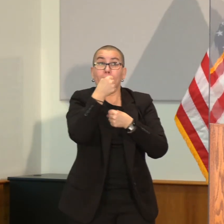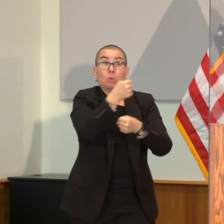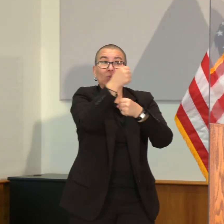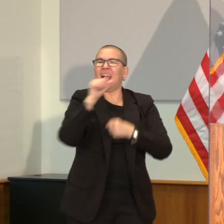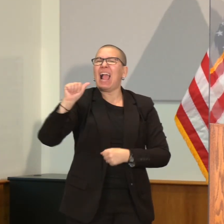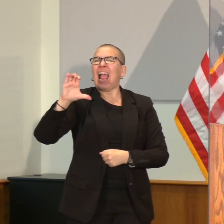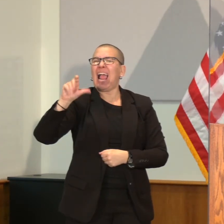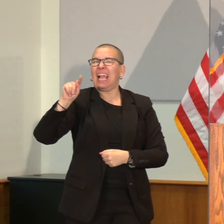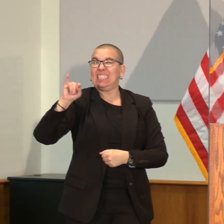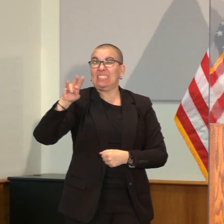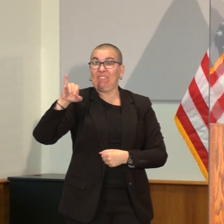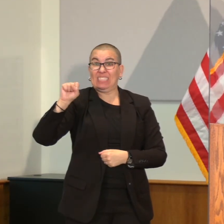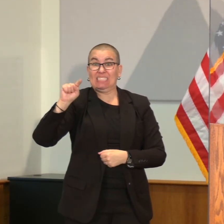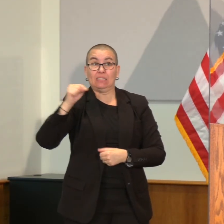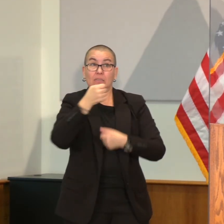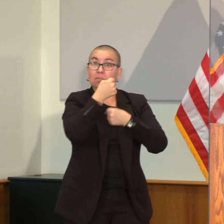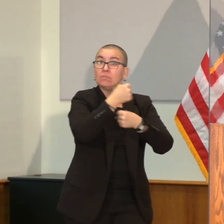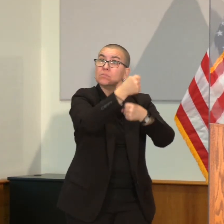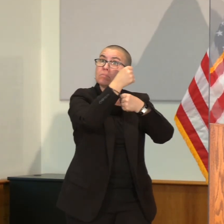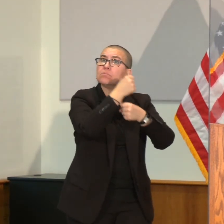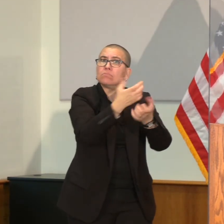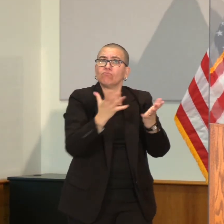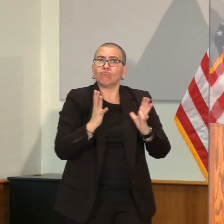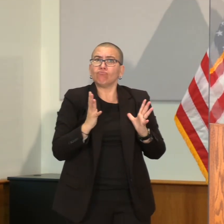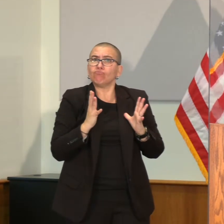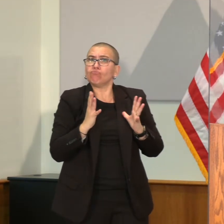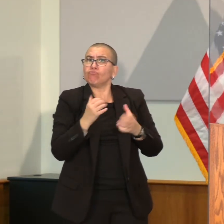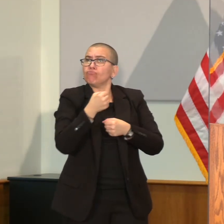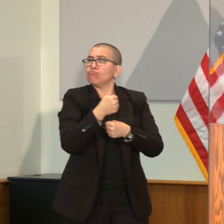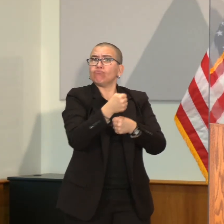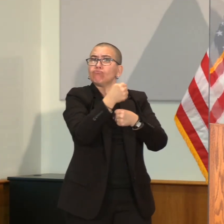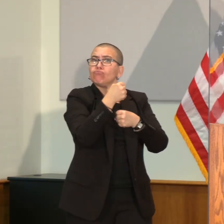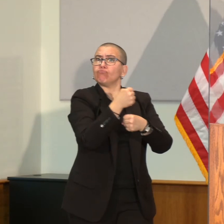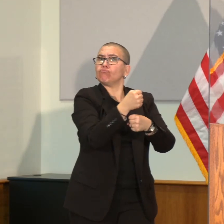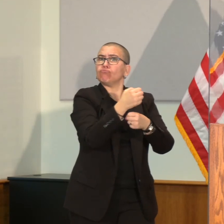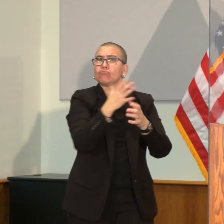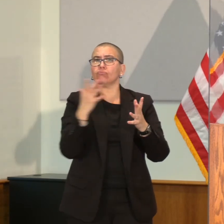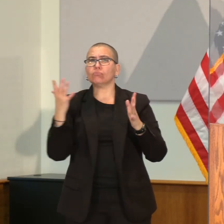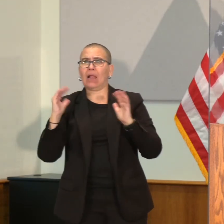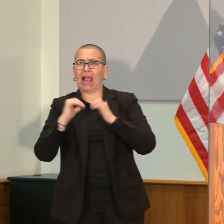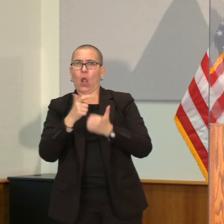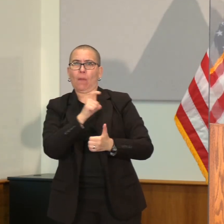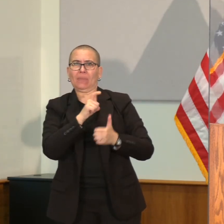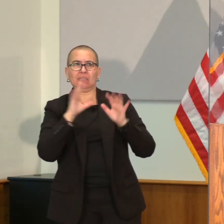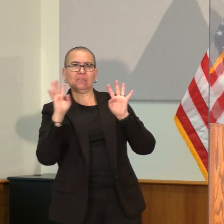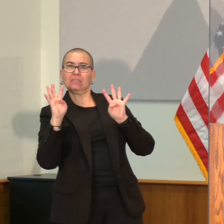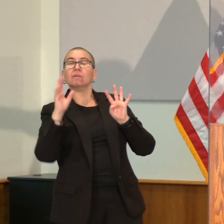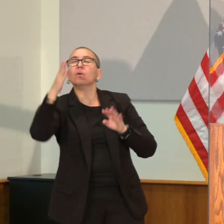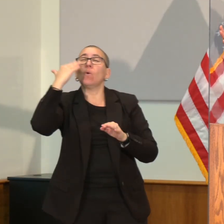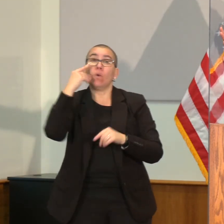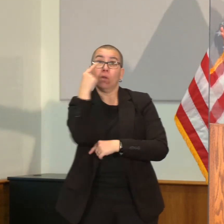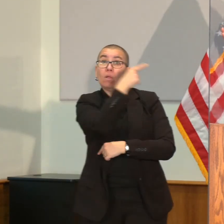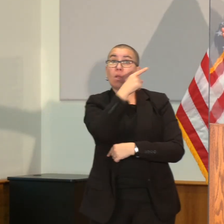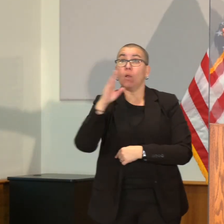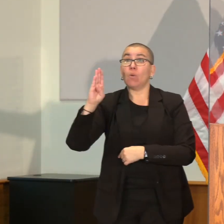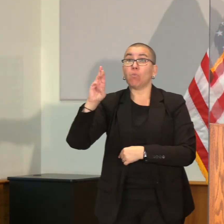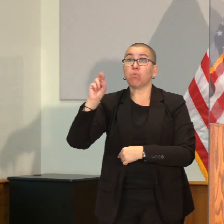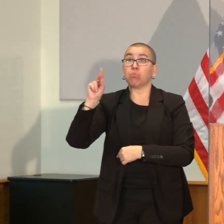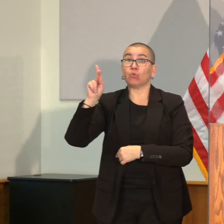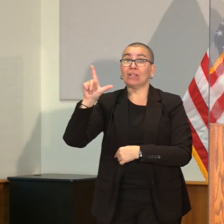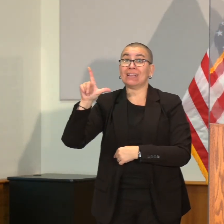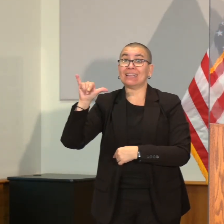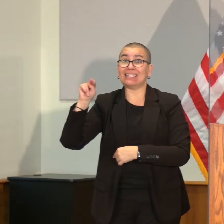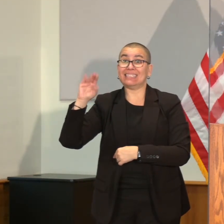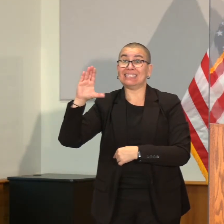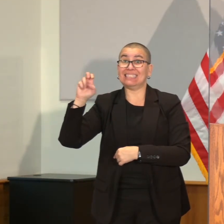report on this, and I think the two things that you saw that changed the tone out in Brooklyn Center was when a second fence and a de-escalation separated,